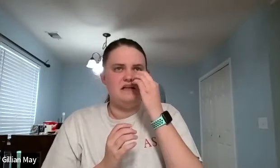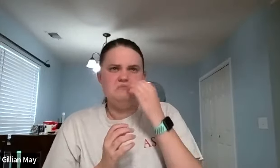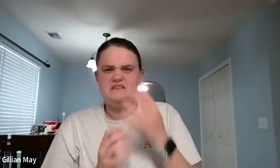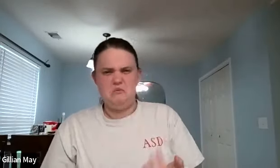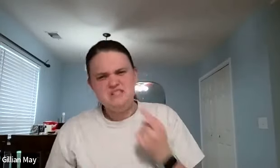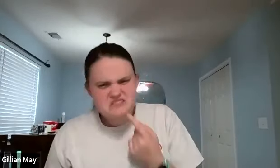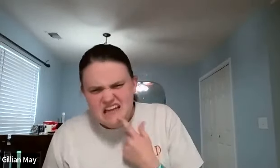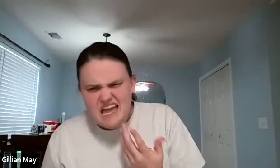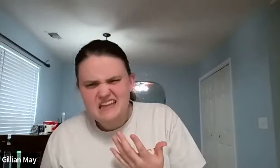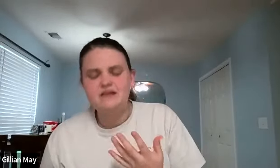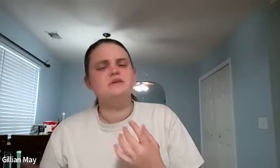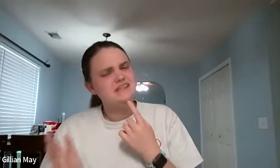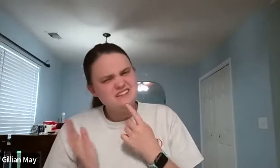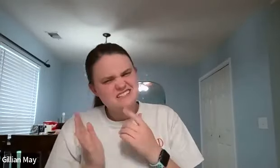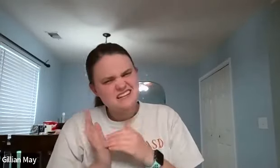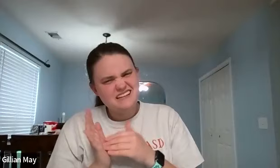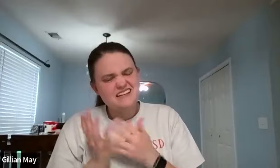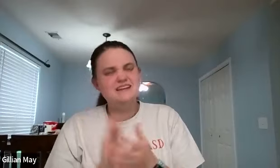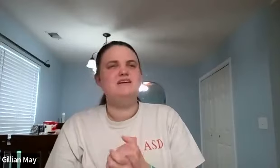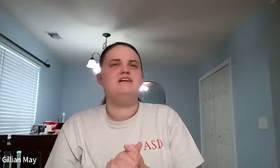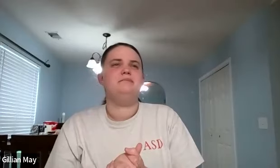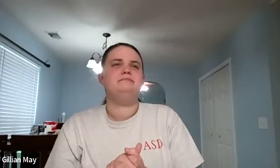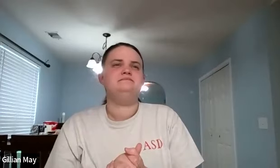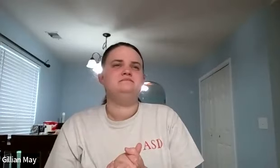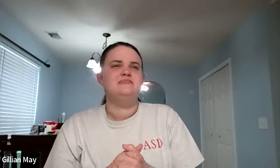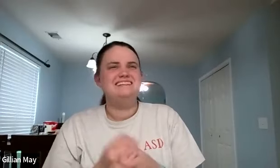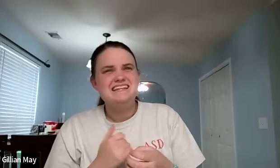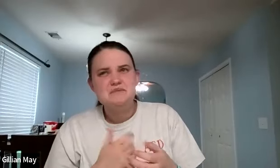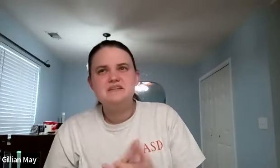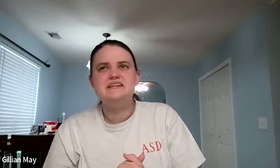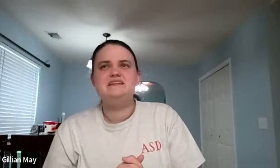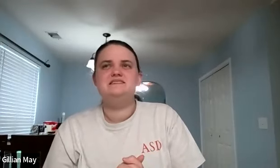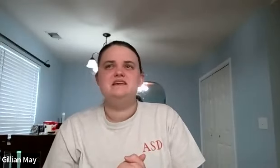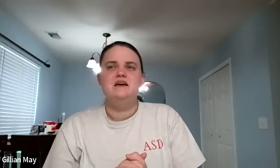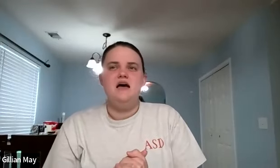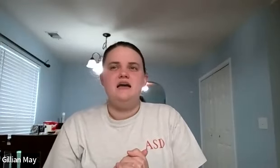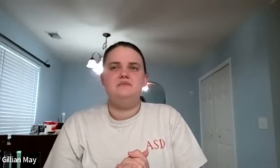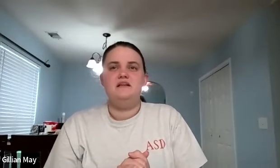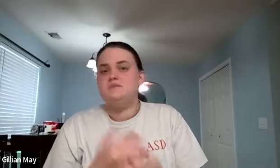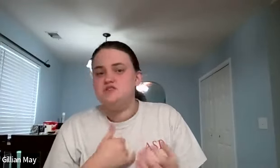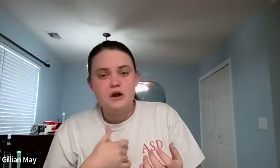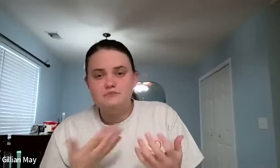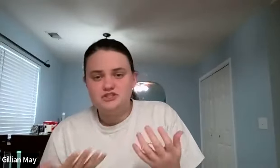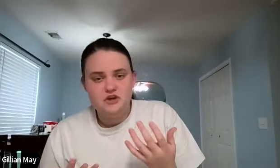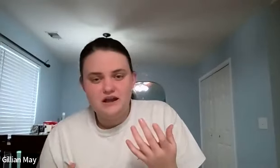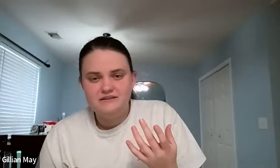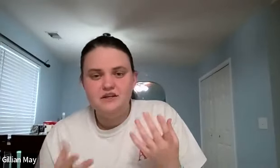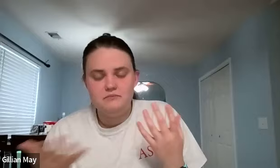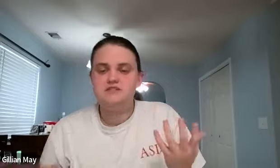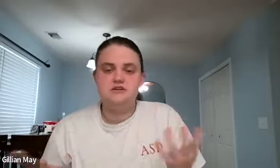mean, like, what'd you say? Like, but like, can you say it again? Say it again, please. And be like, I'm sorry, I'm just trying, make sure. And